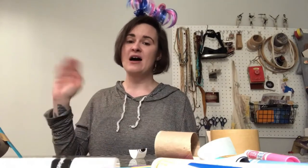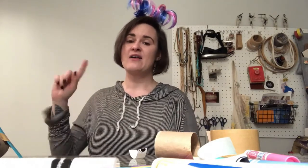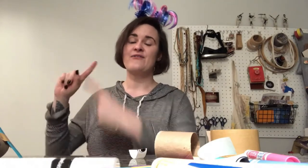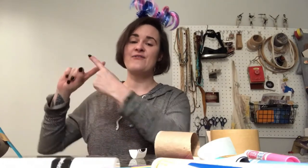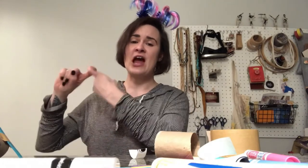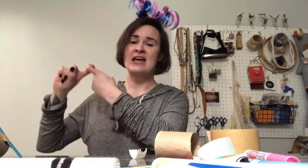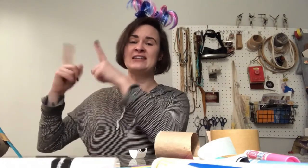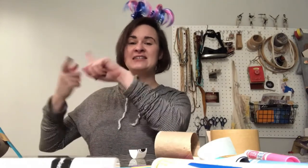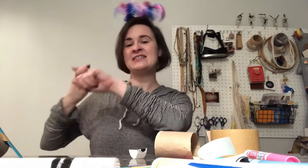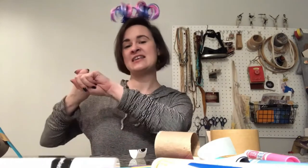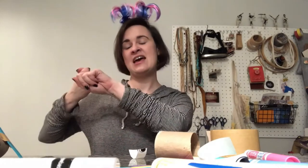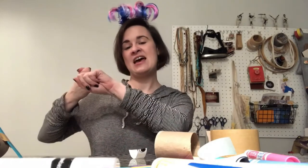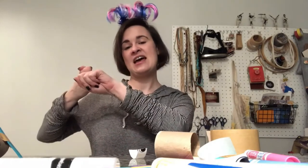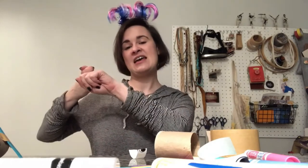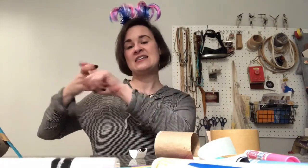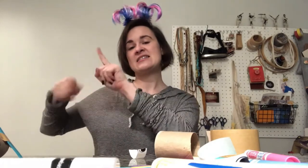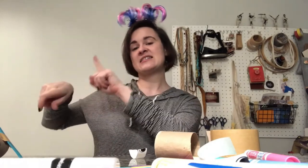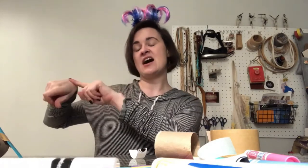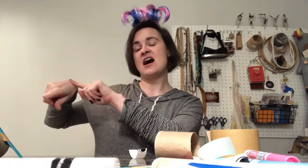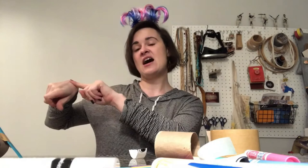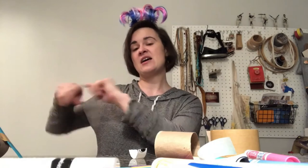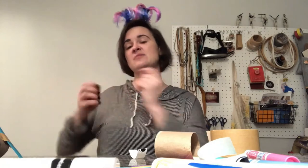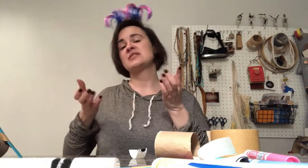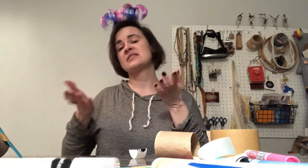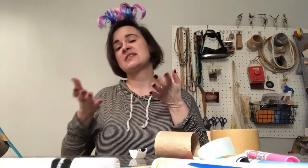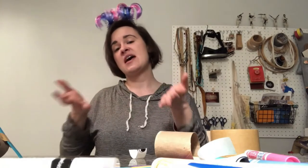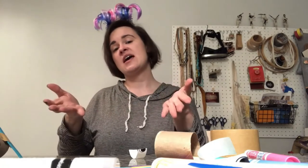Goodbye, friends. It's time